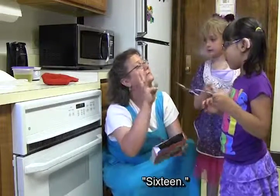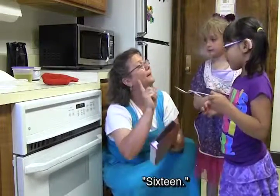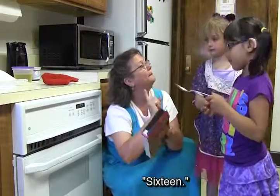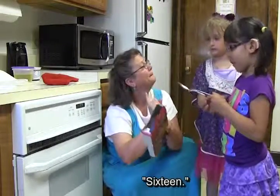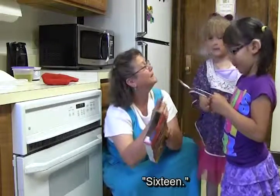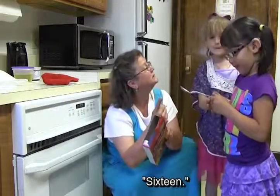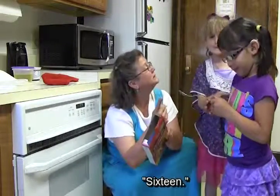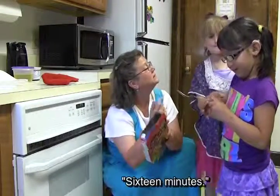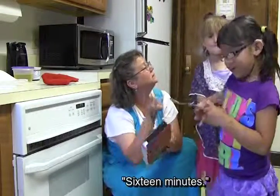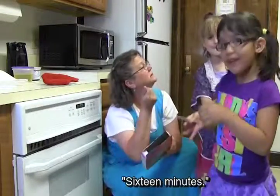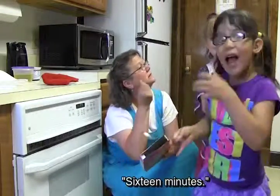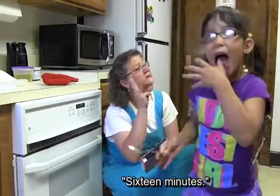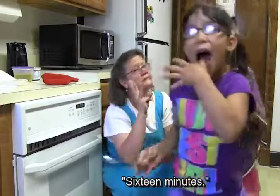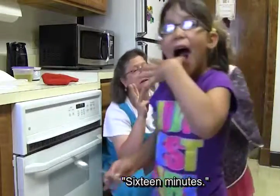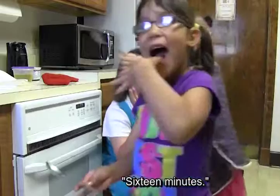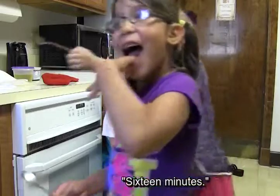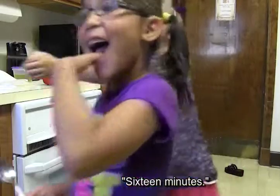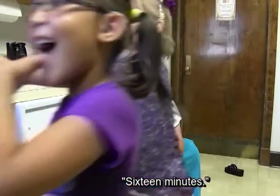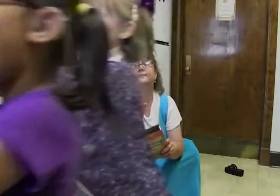16. 16 minutes.